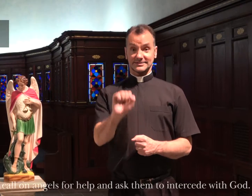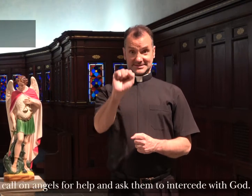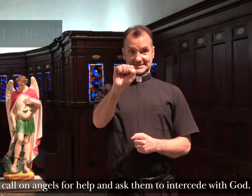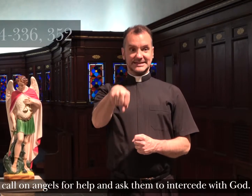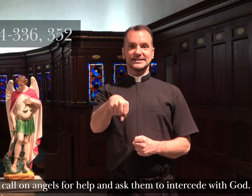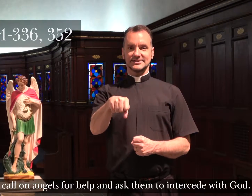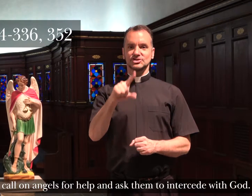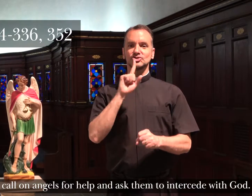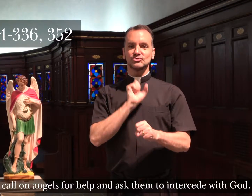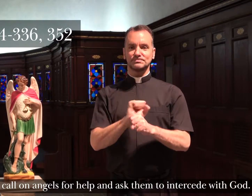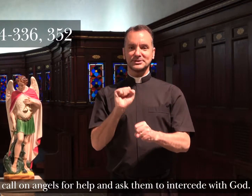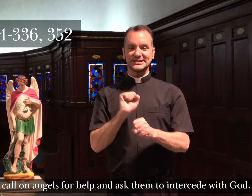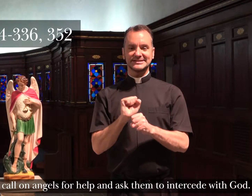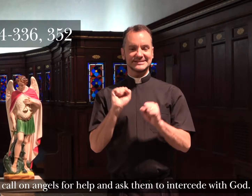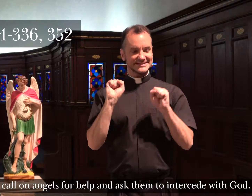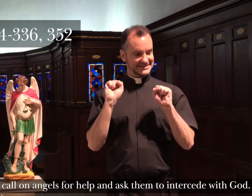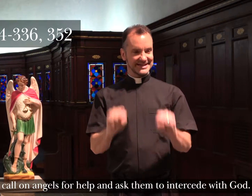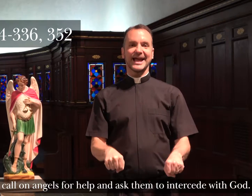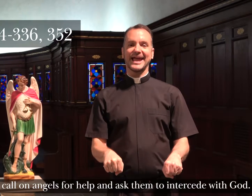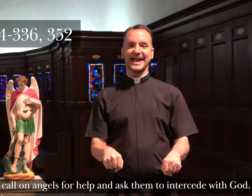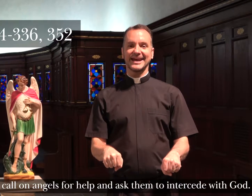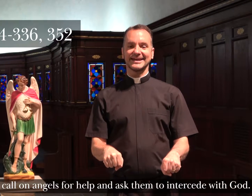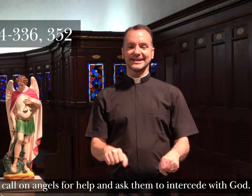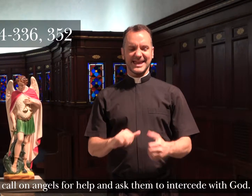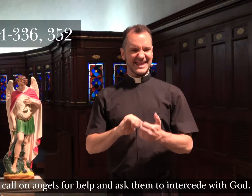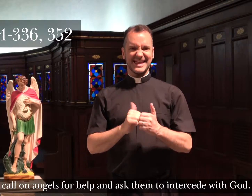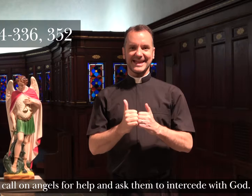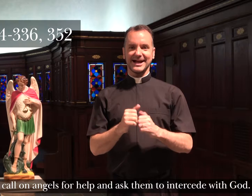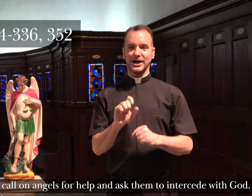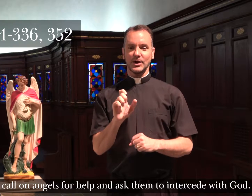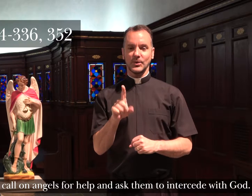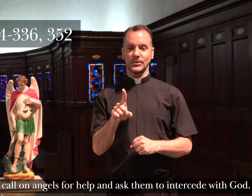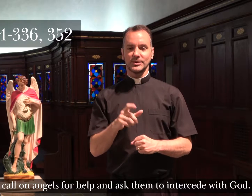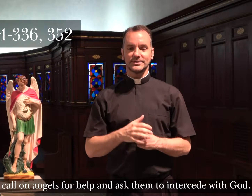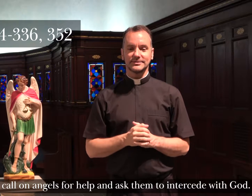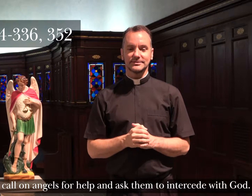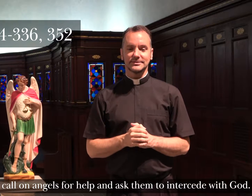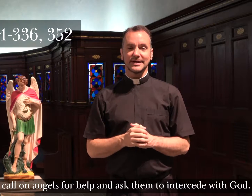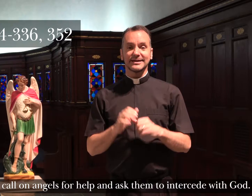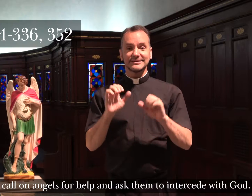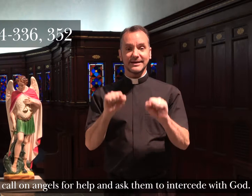Yes. We can call on angels for help and ask them to intercede with God.